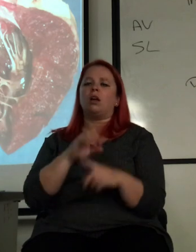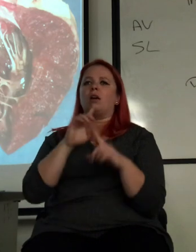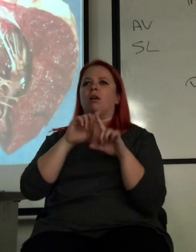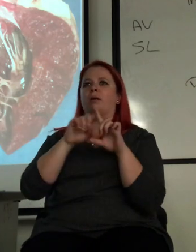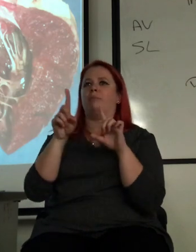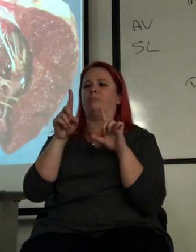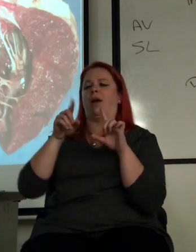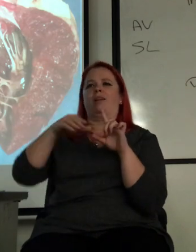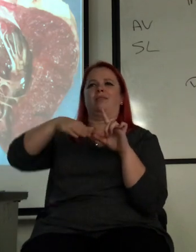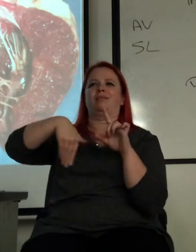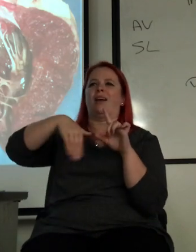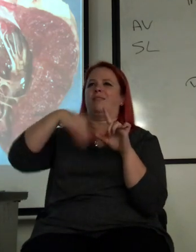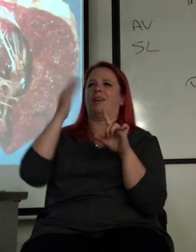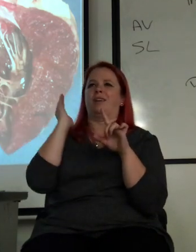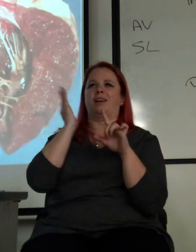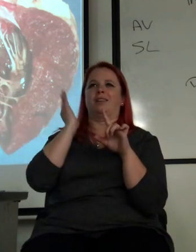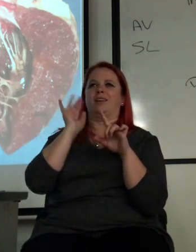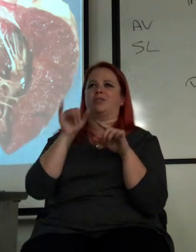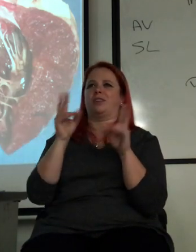lecture, I haven't given it yet.